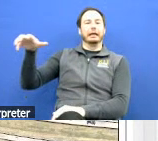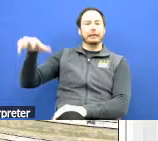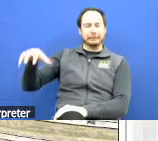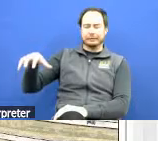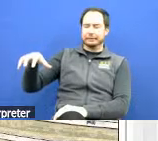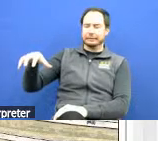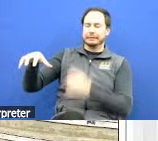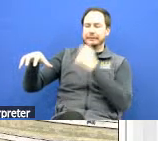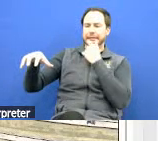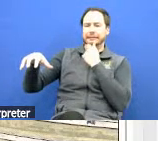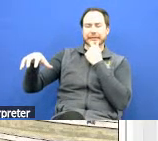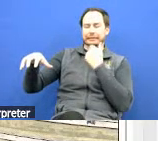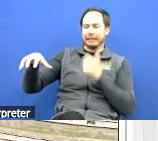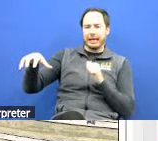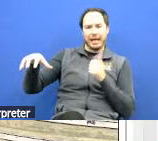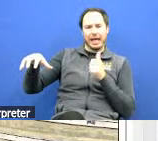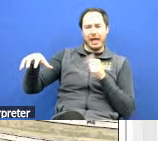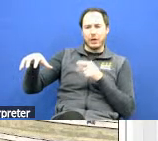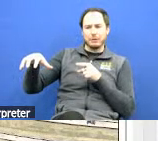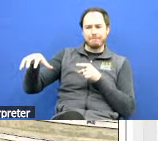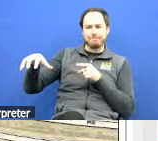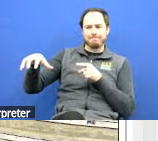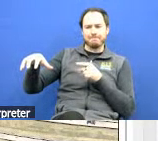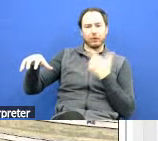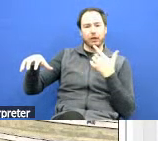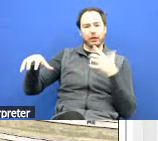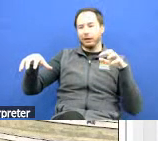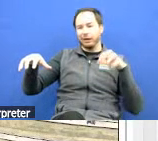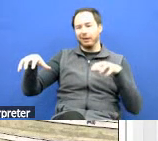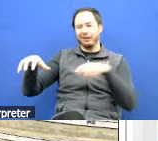that we didn't feel there was a lot to be gained by